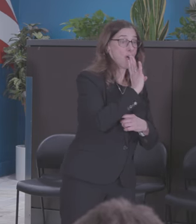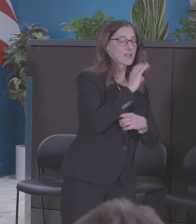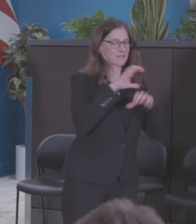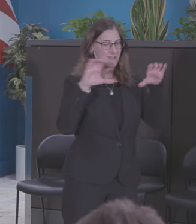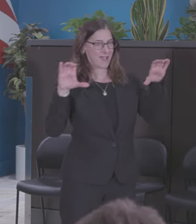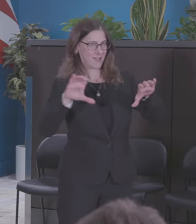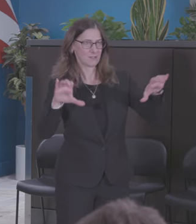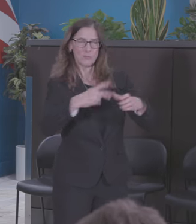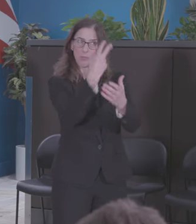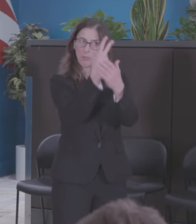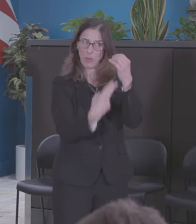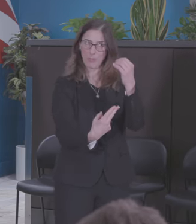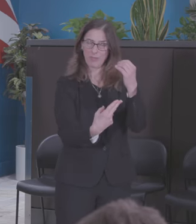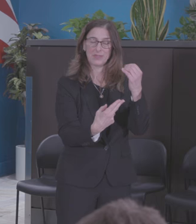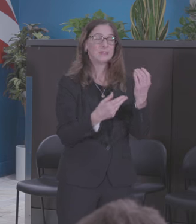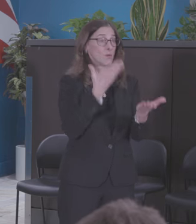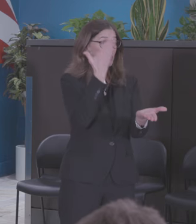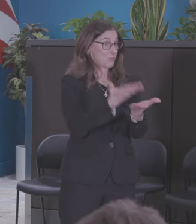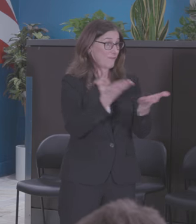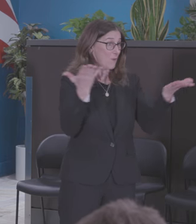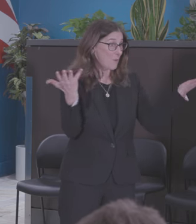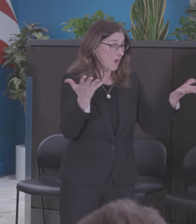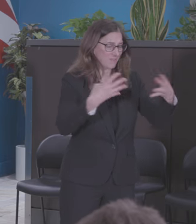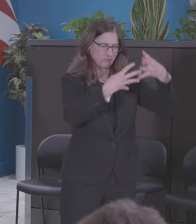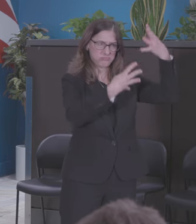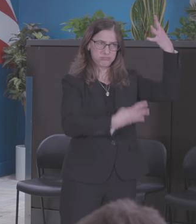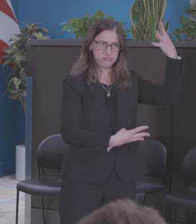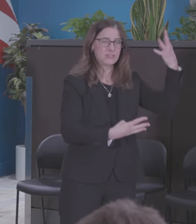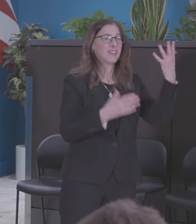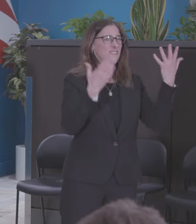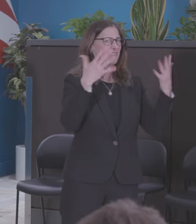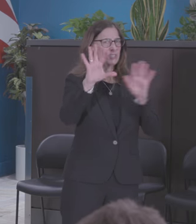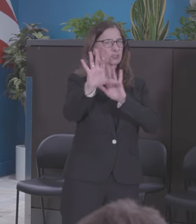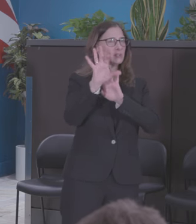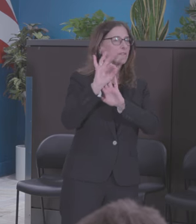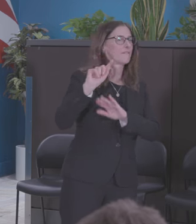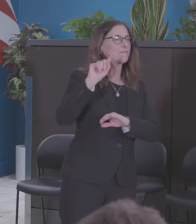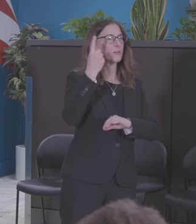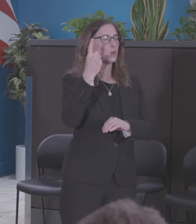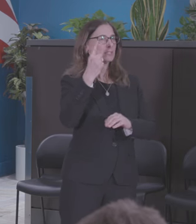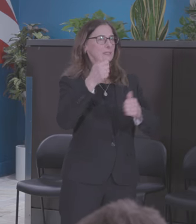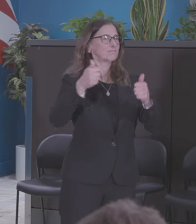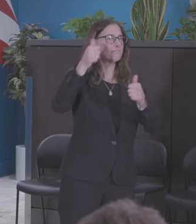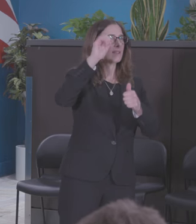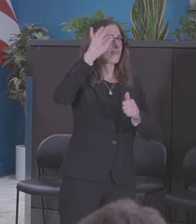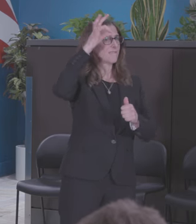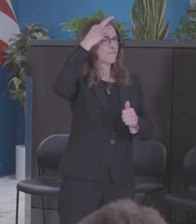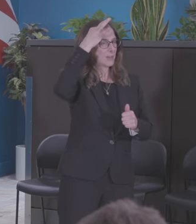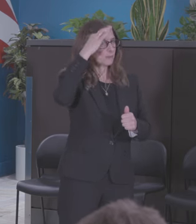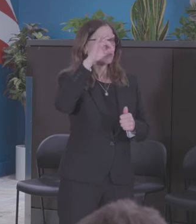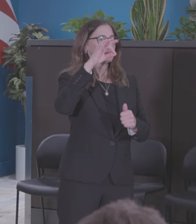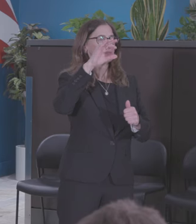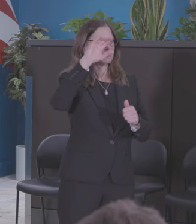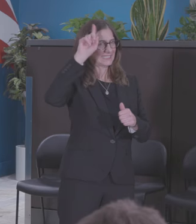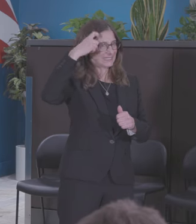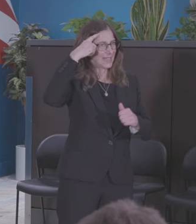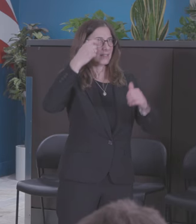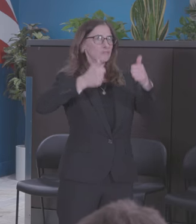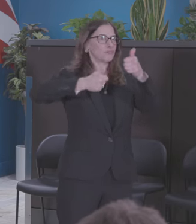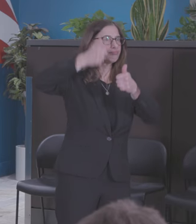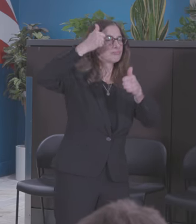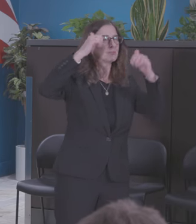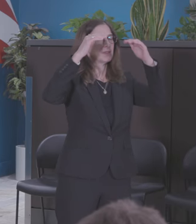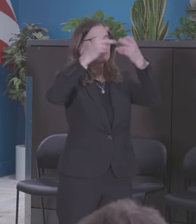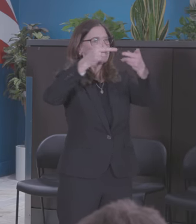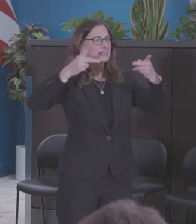were able to appoint the state's first cabinet-level Secretary of Veterans Services, John Santiago, who has,